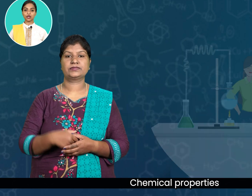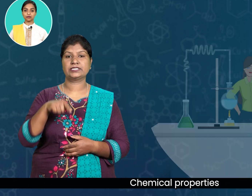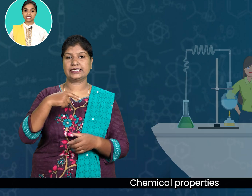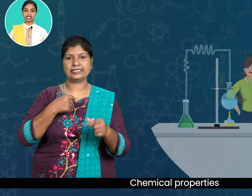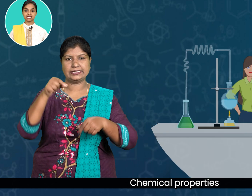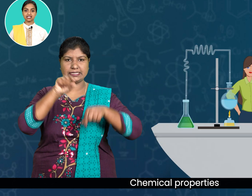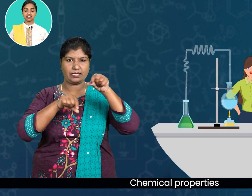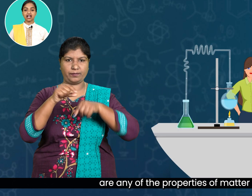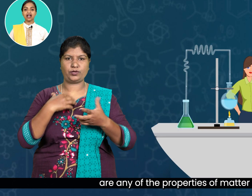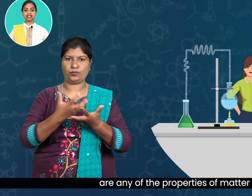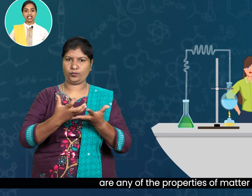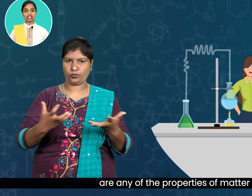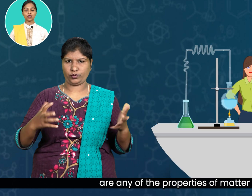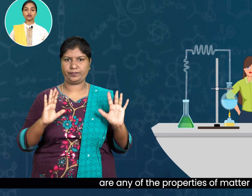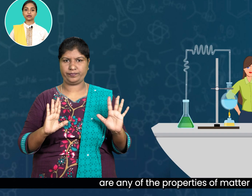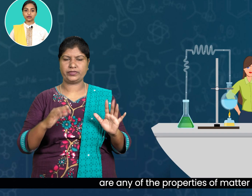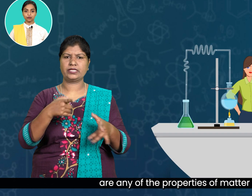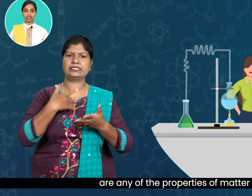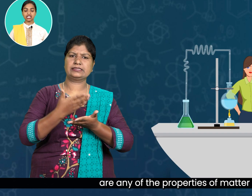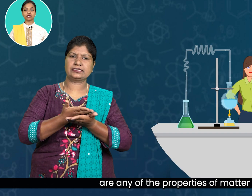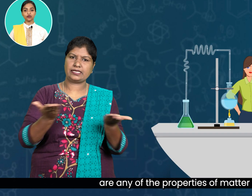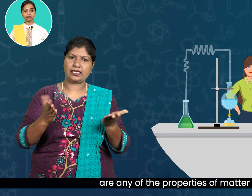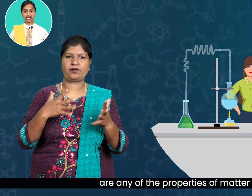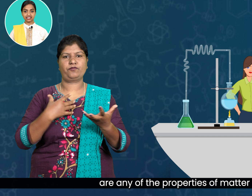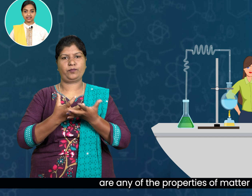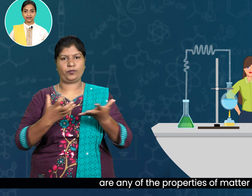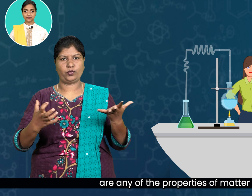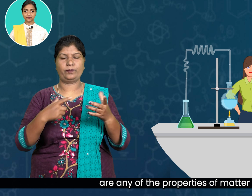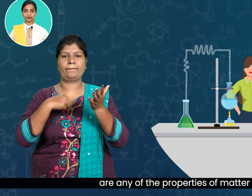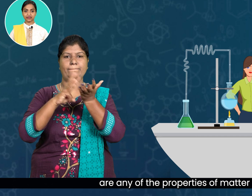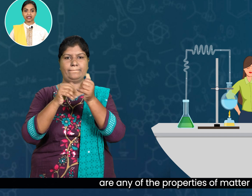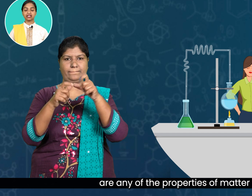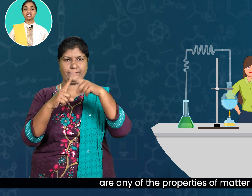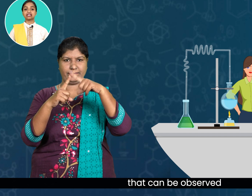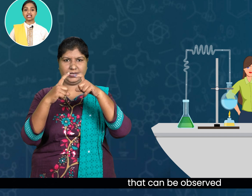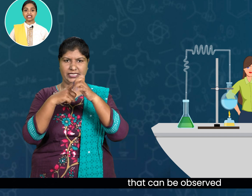Chemical properties are any of the properties of matter